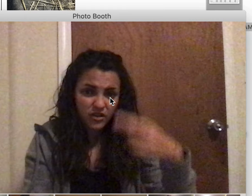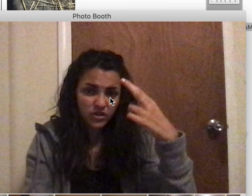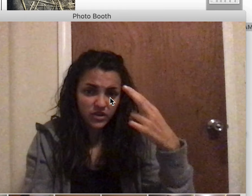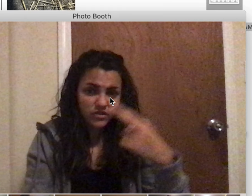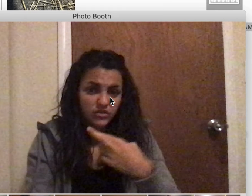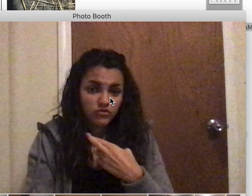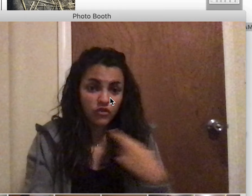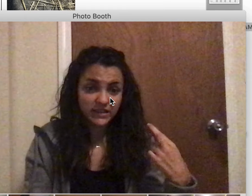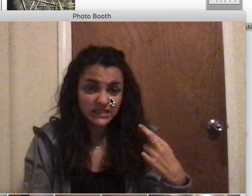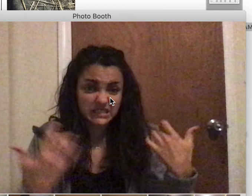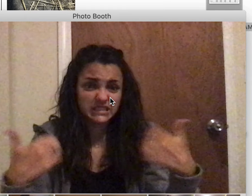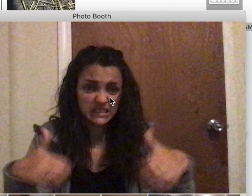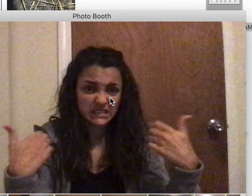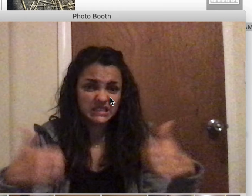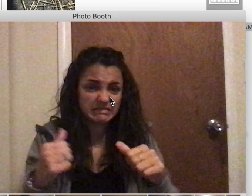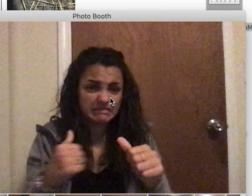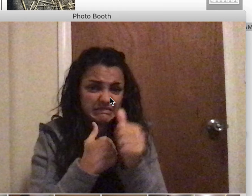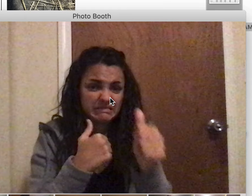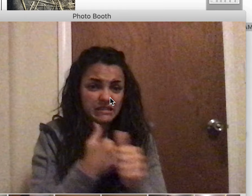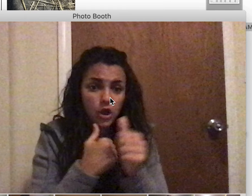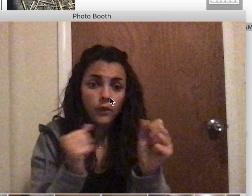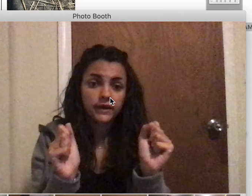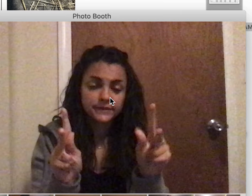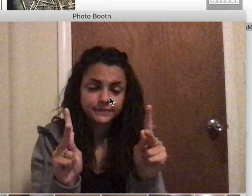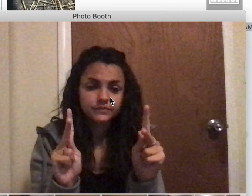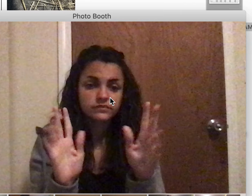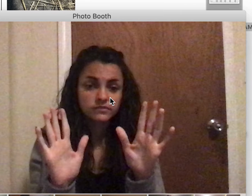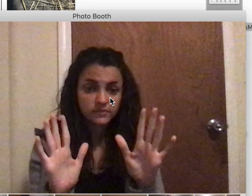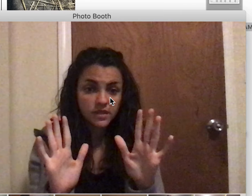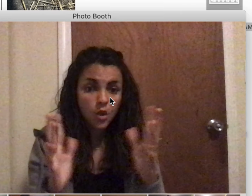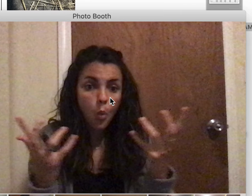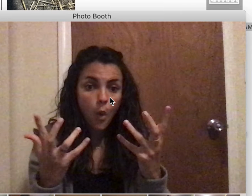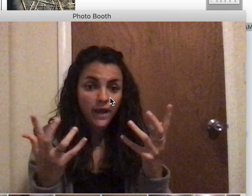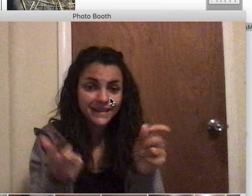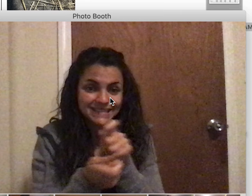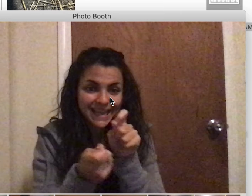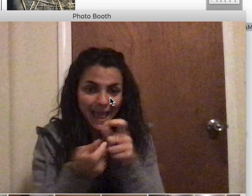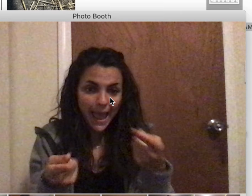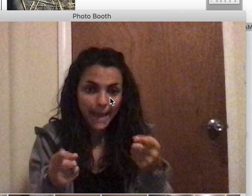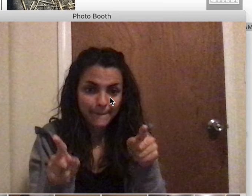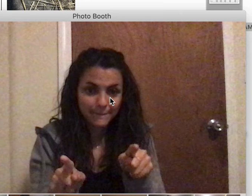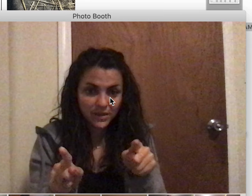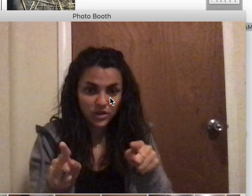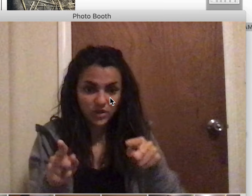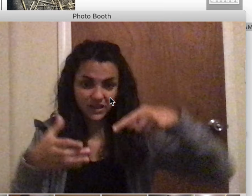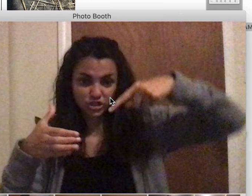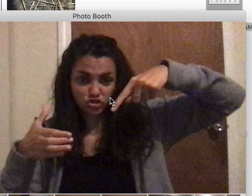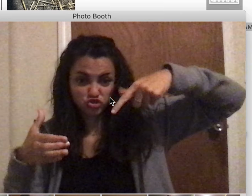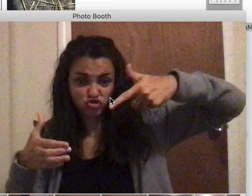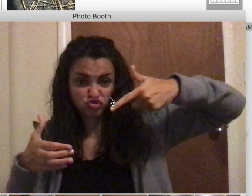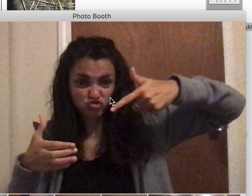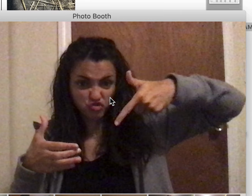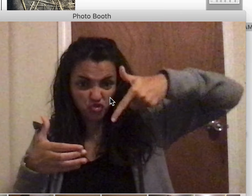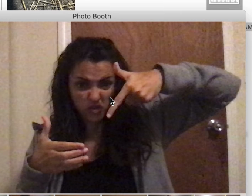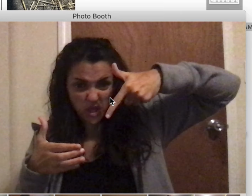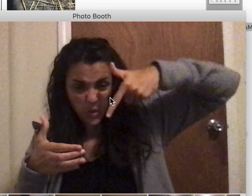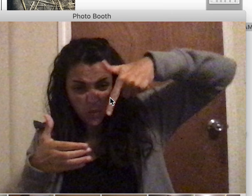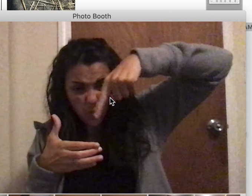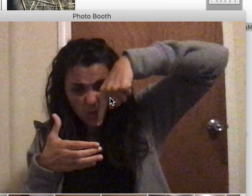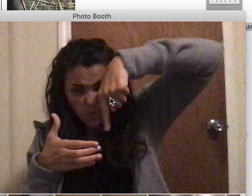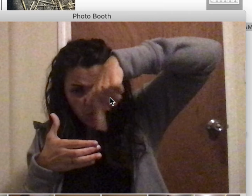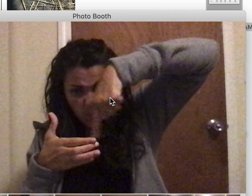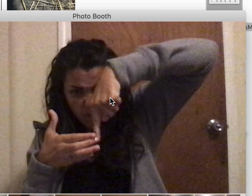this down. So what is exactly happening in this method? So they're drilling into shale. Shale,